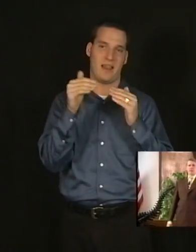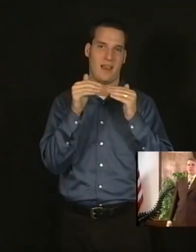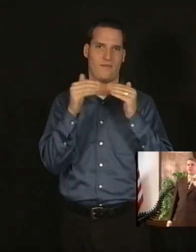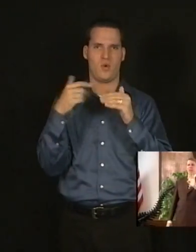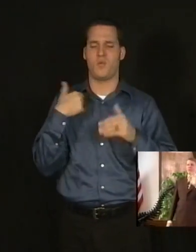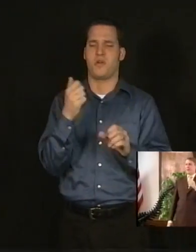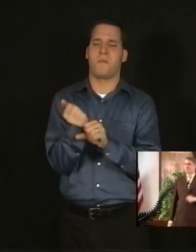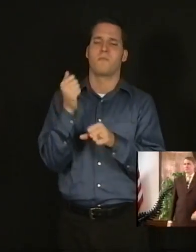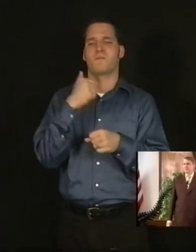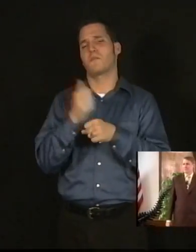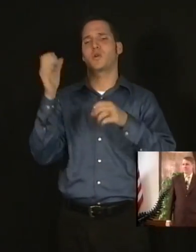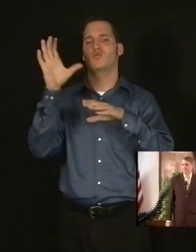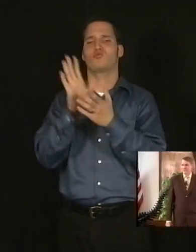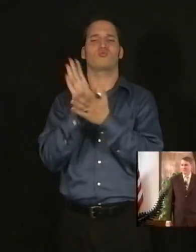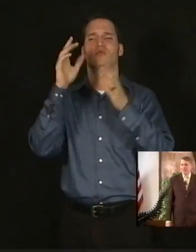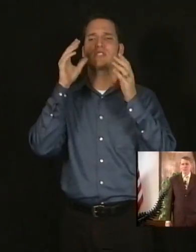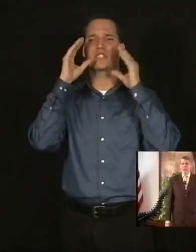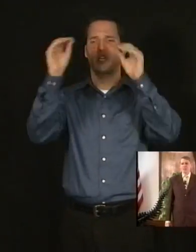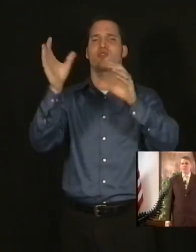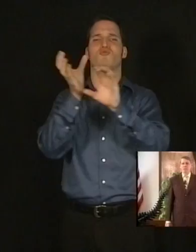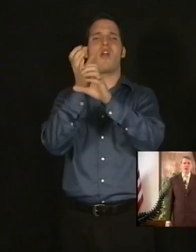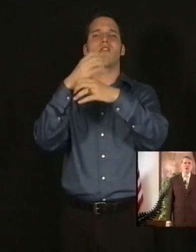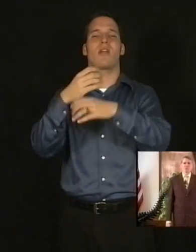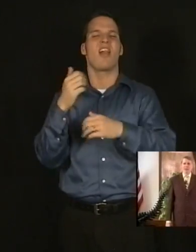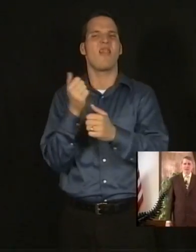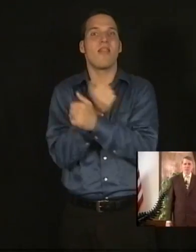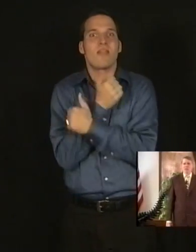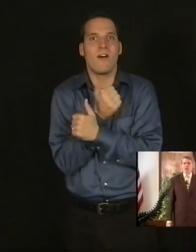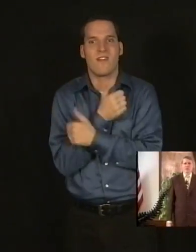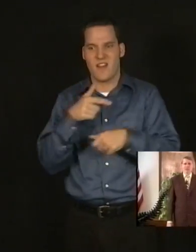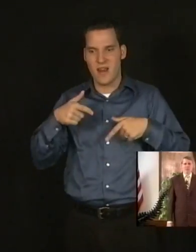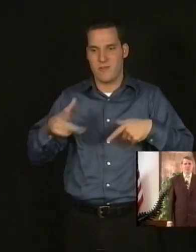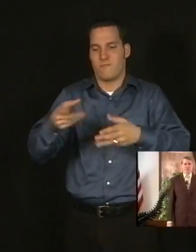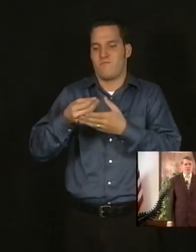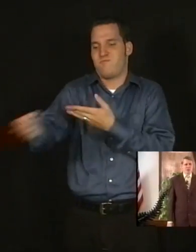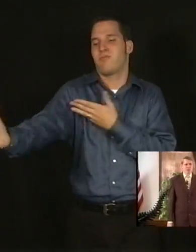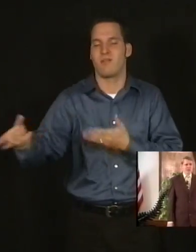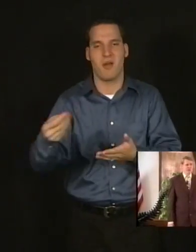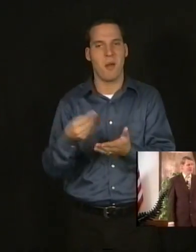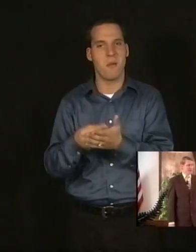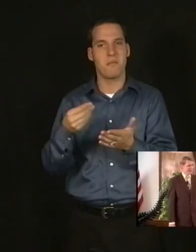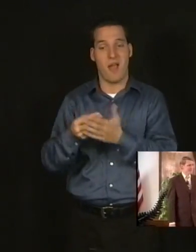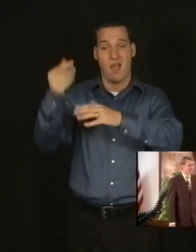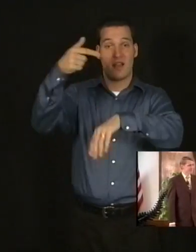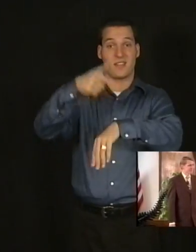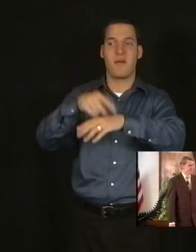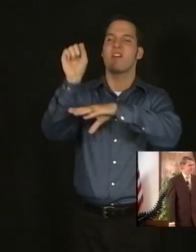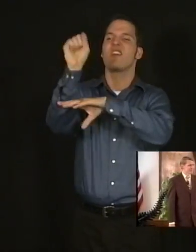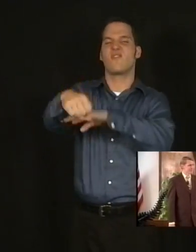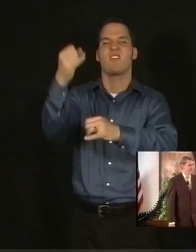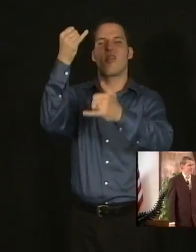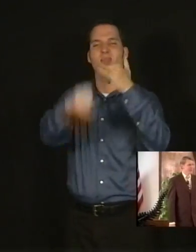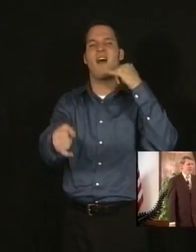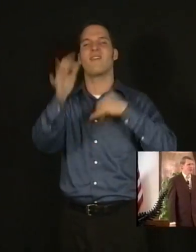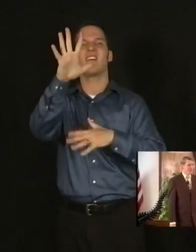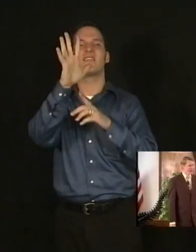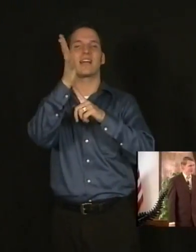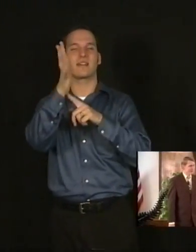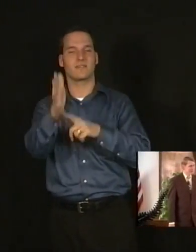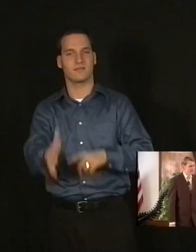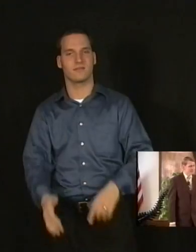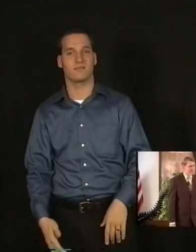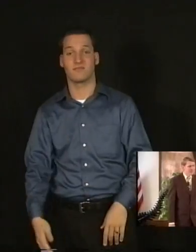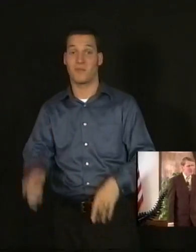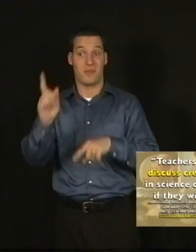schools teach creation. They love that. They just let you spend all your money and waste all your time and then defeat you in the last 5 seconds. They're not going to go